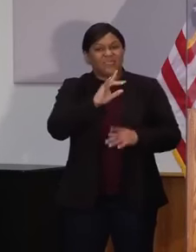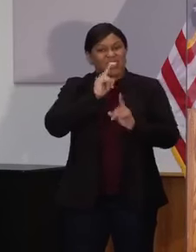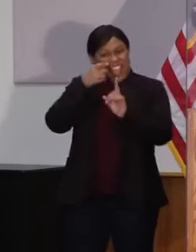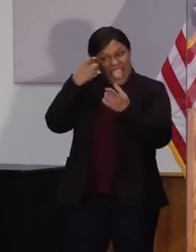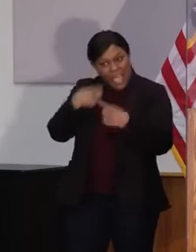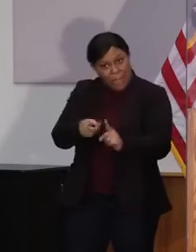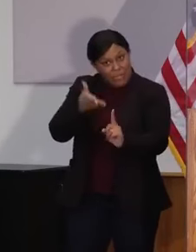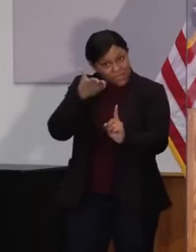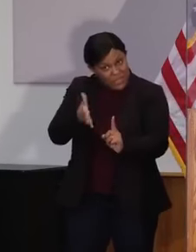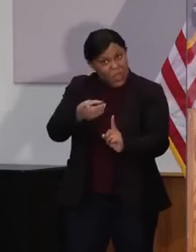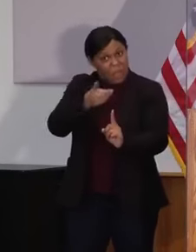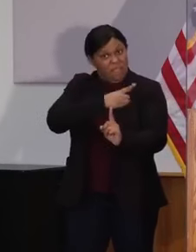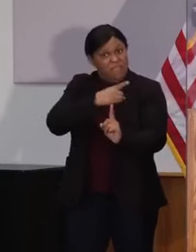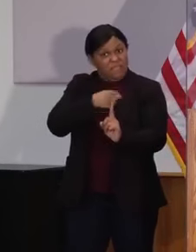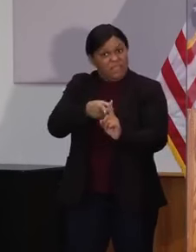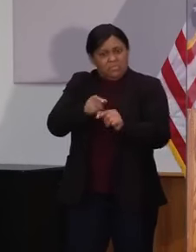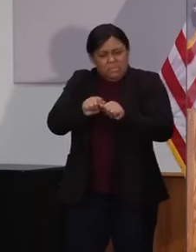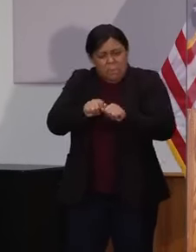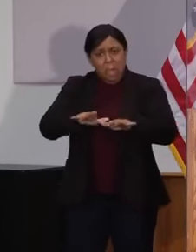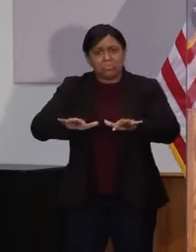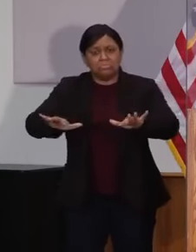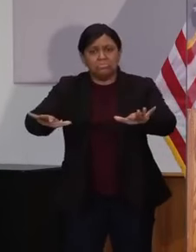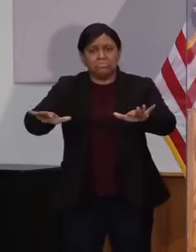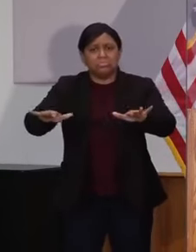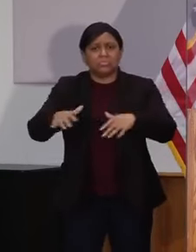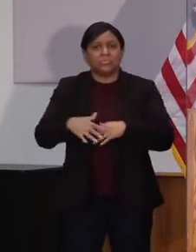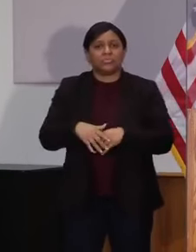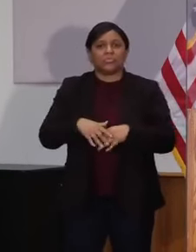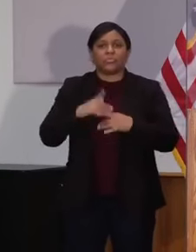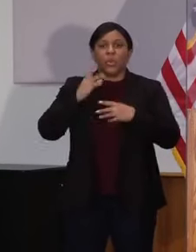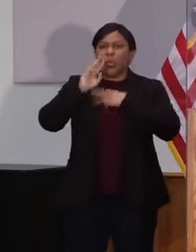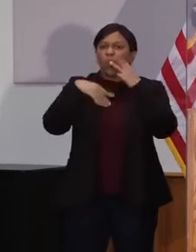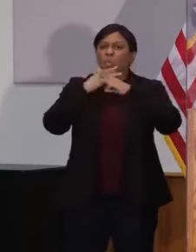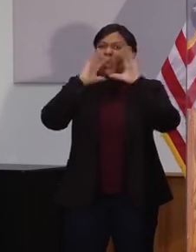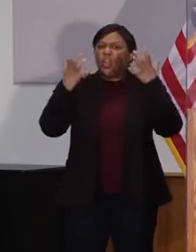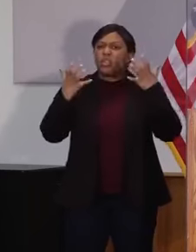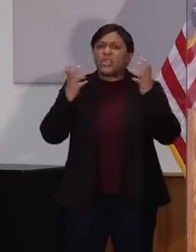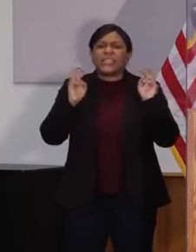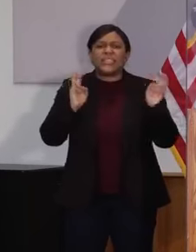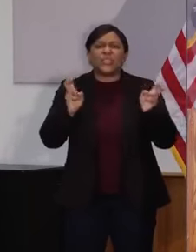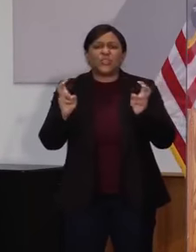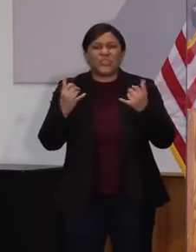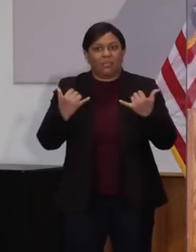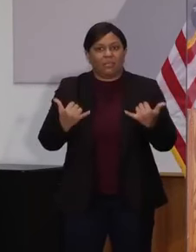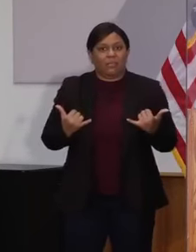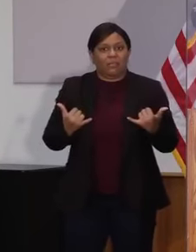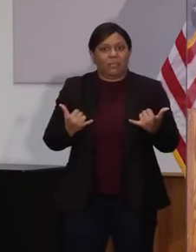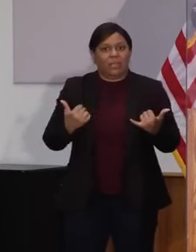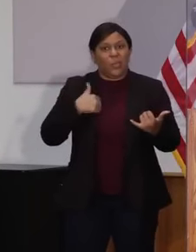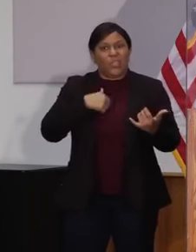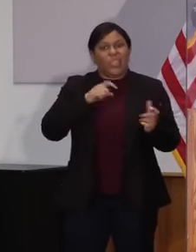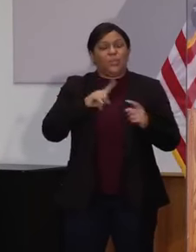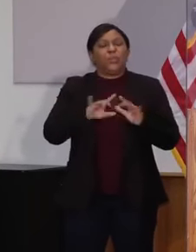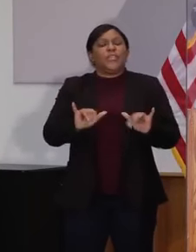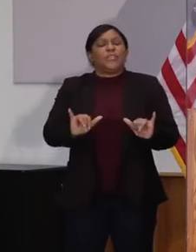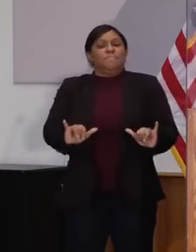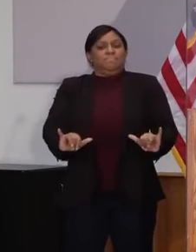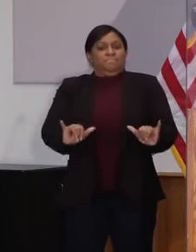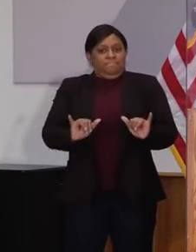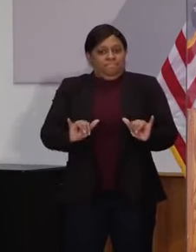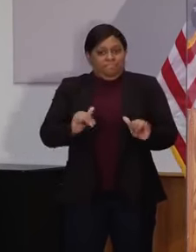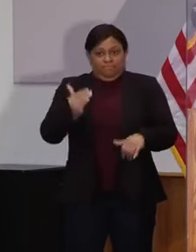spread across the country and across the world, and now we need to deal with it. And the context that we know now there